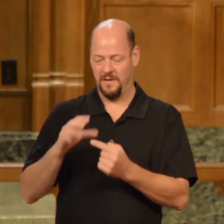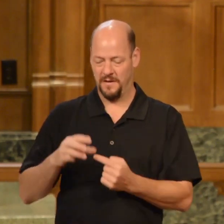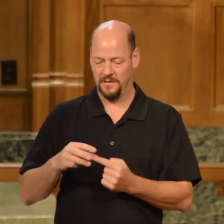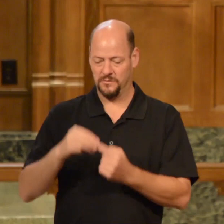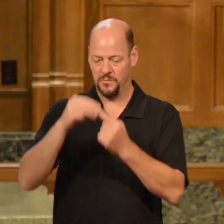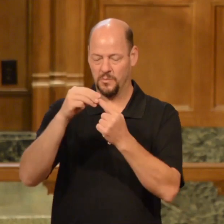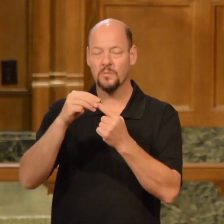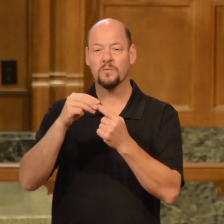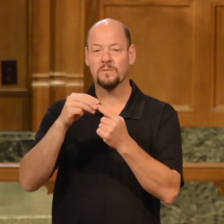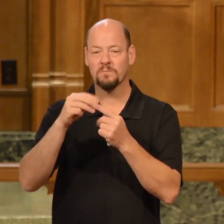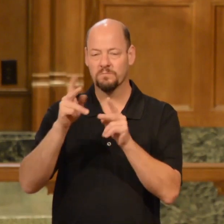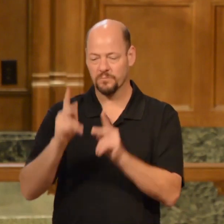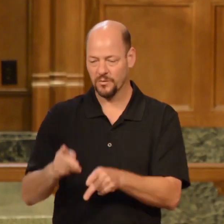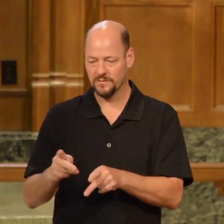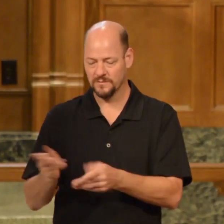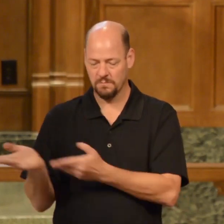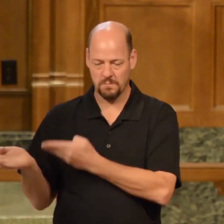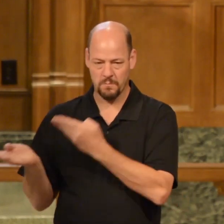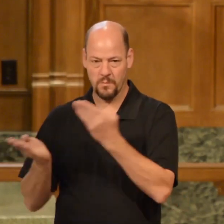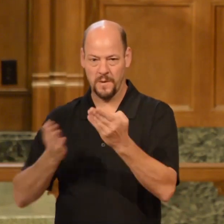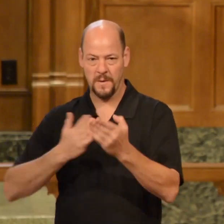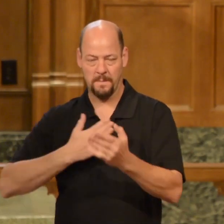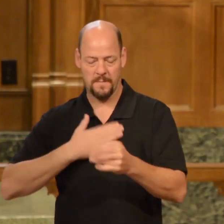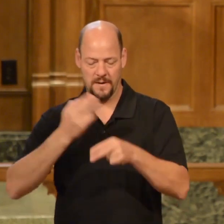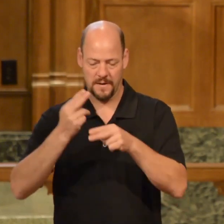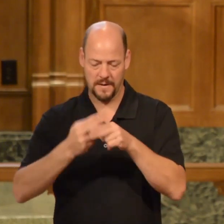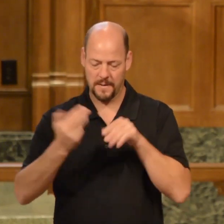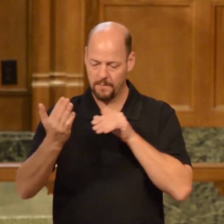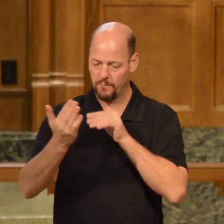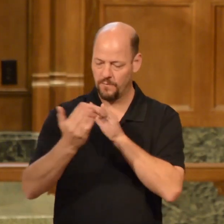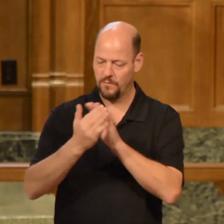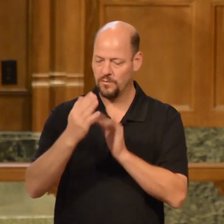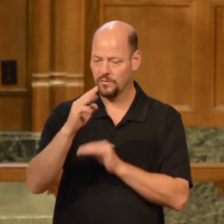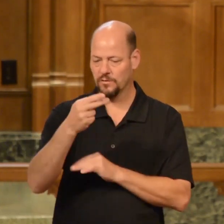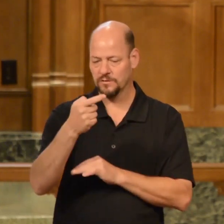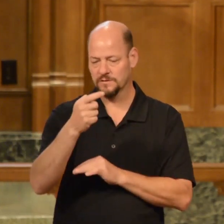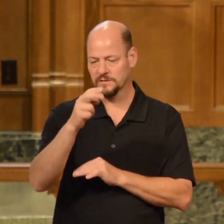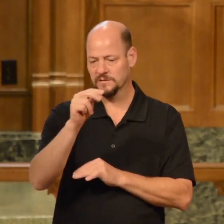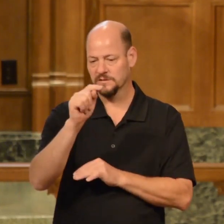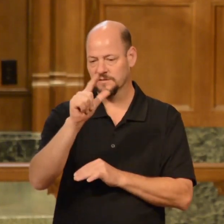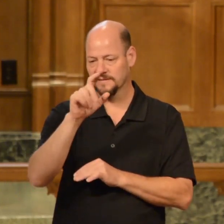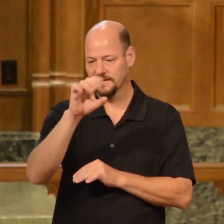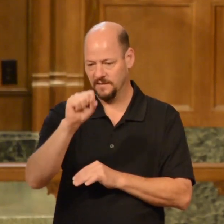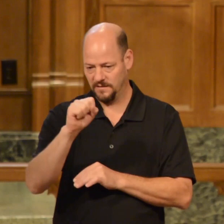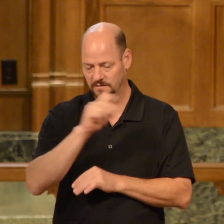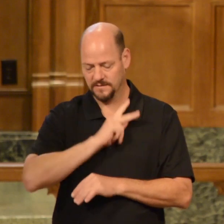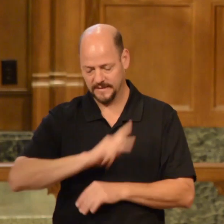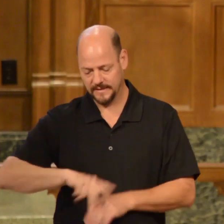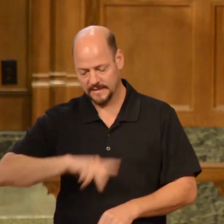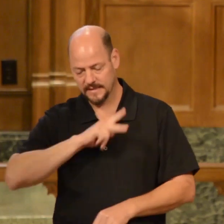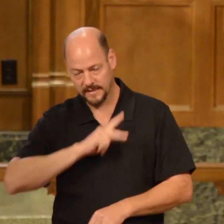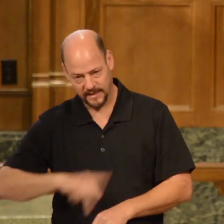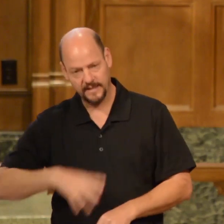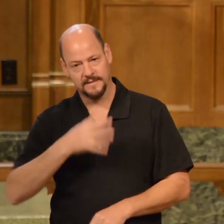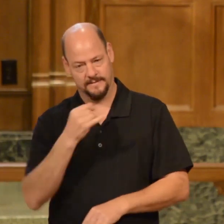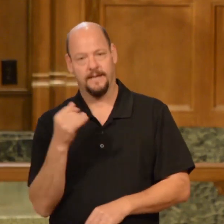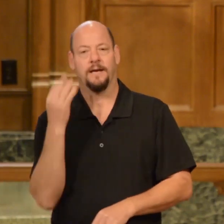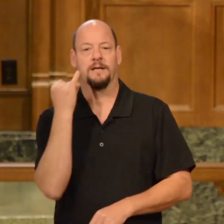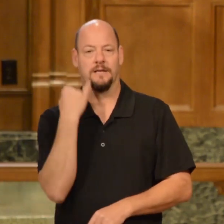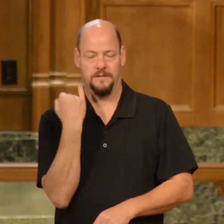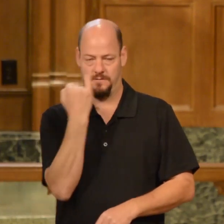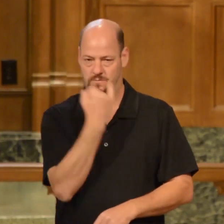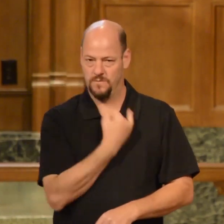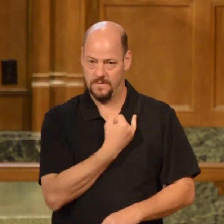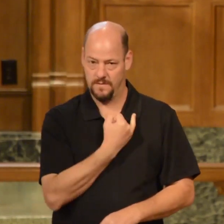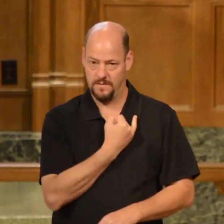my name before Gentiles kings and the children of Israel for I will show him how